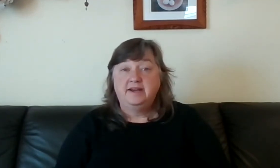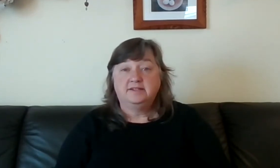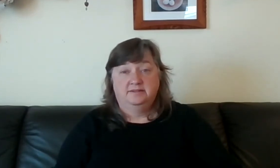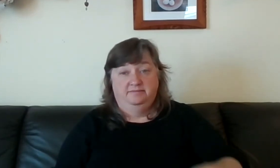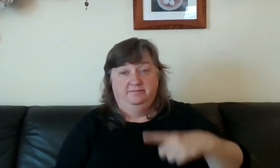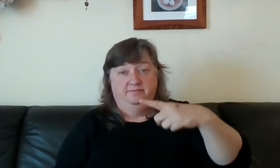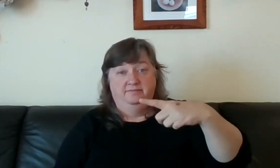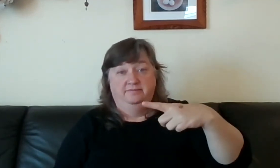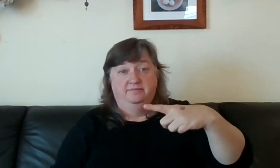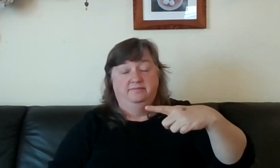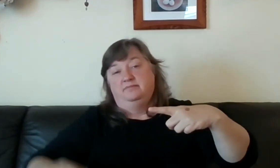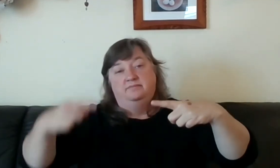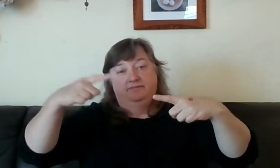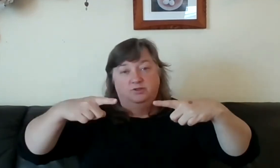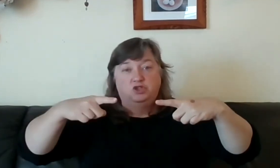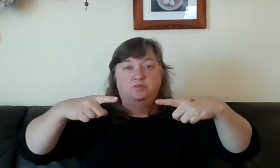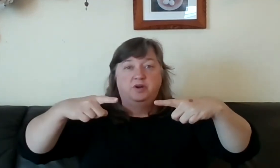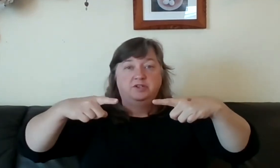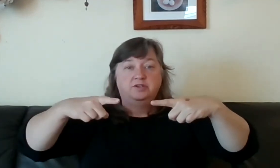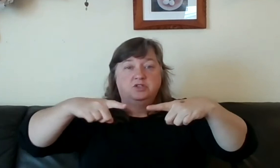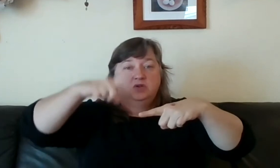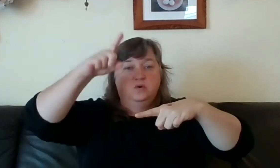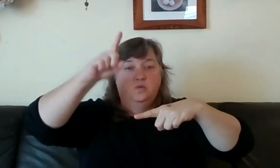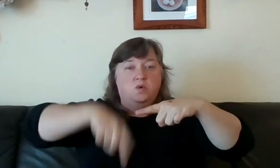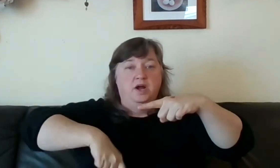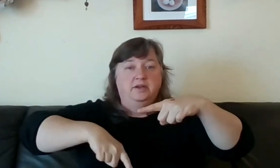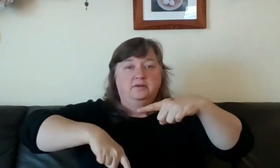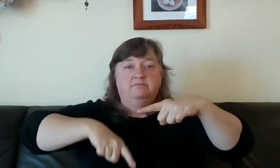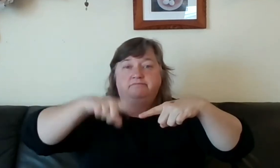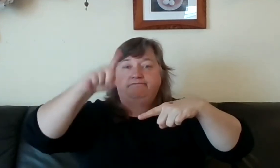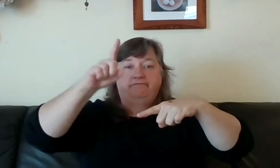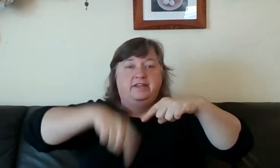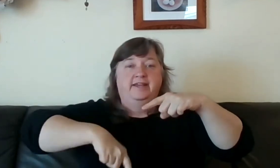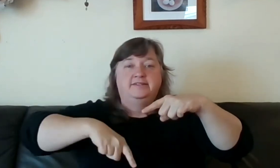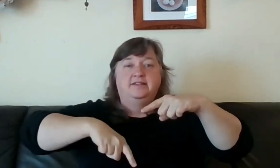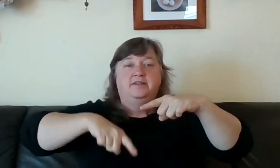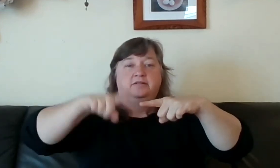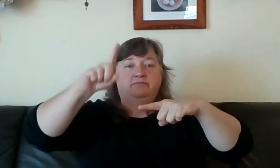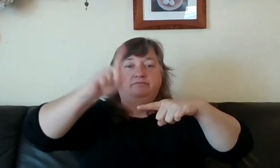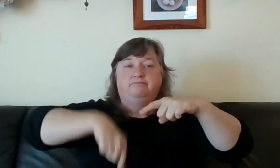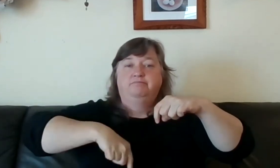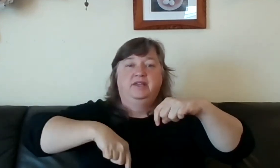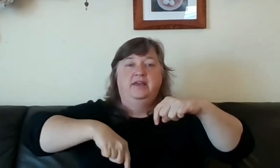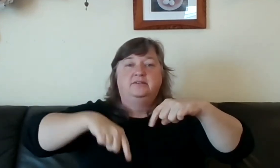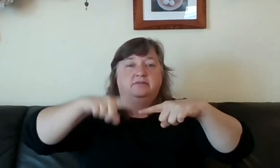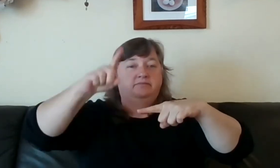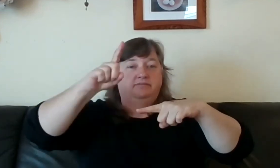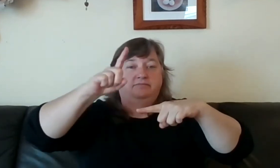Can't. It's two pointers. One negates the other. Can't.